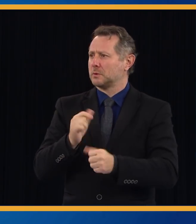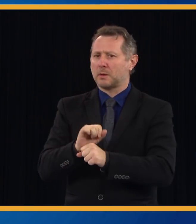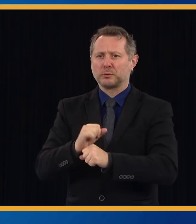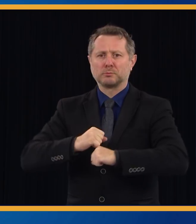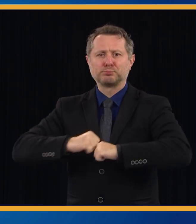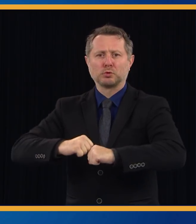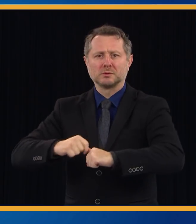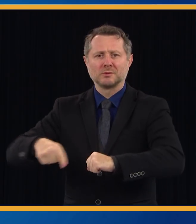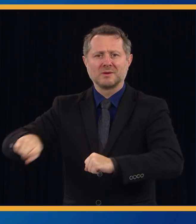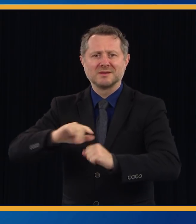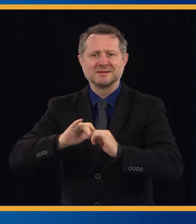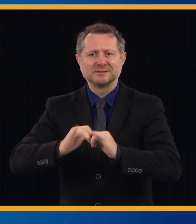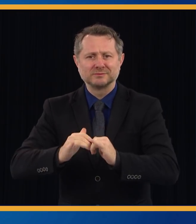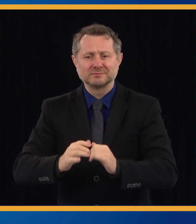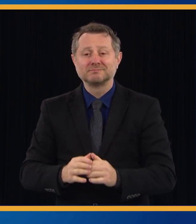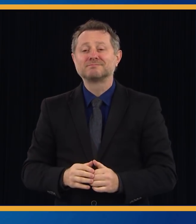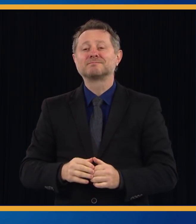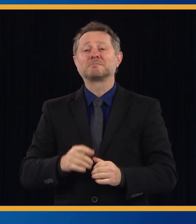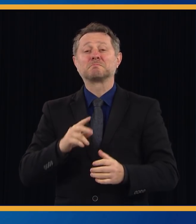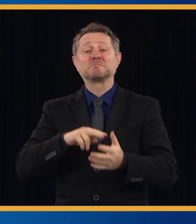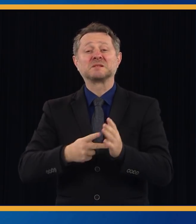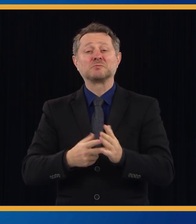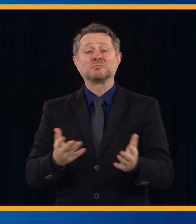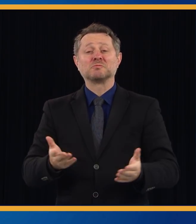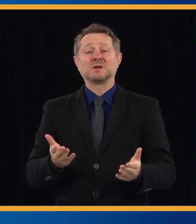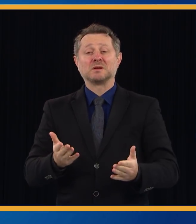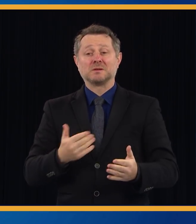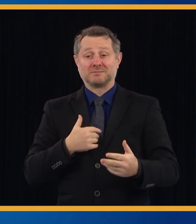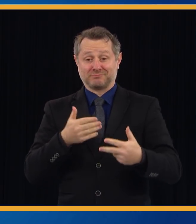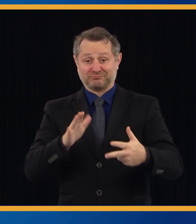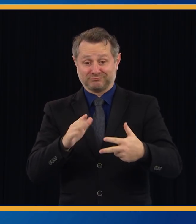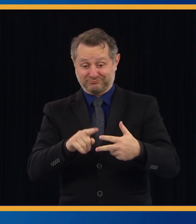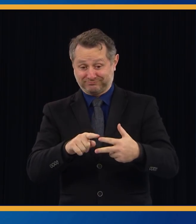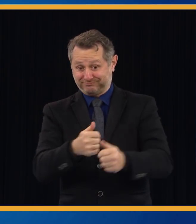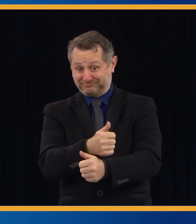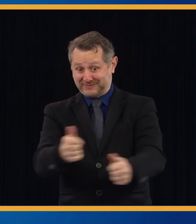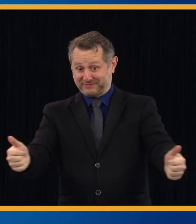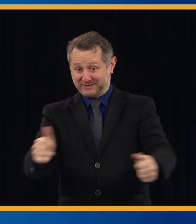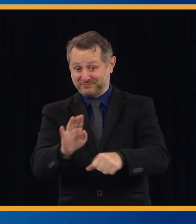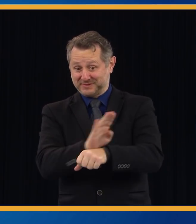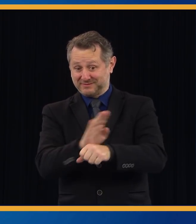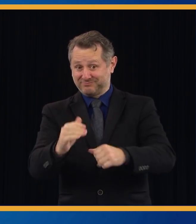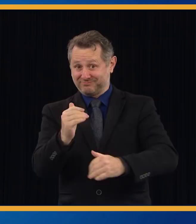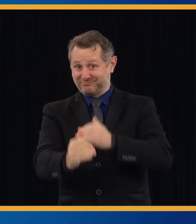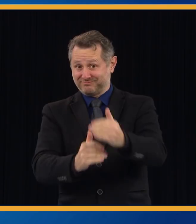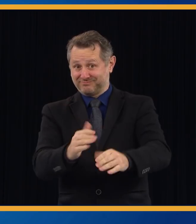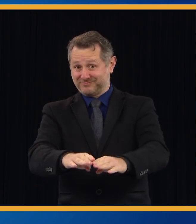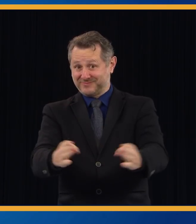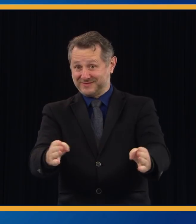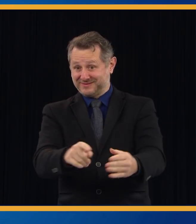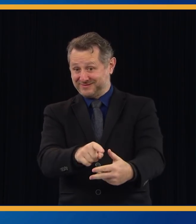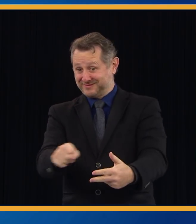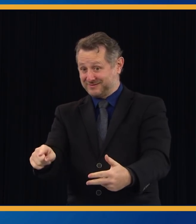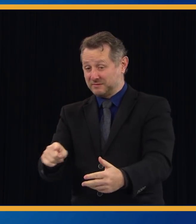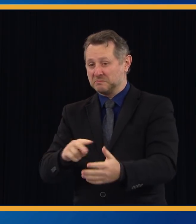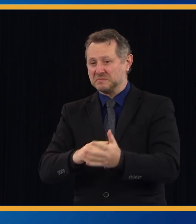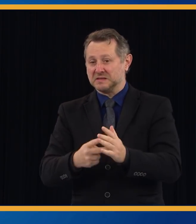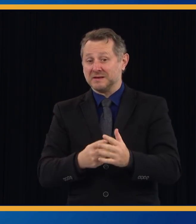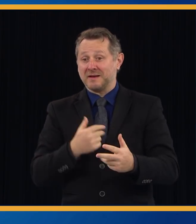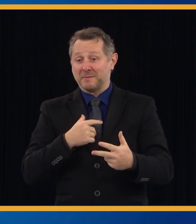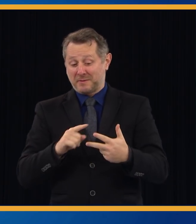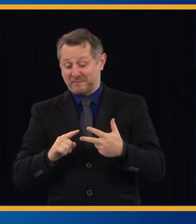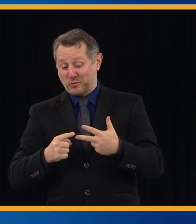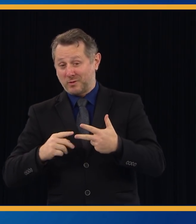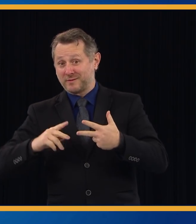very much going to be up to businesses. Then we're going to leave 2 weeks between phases so